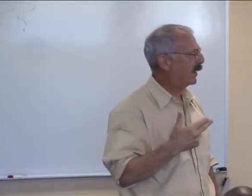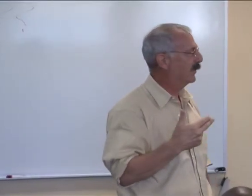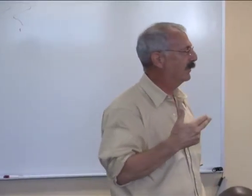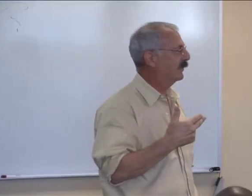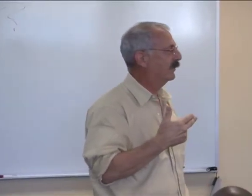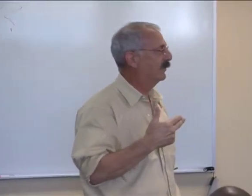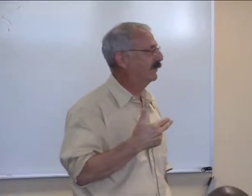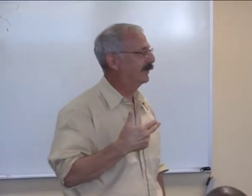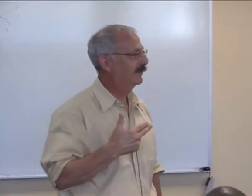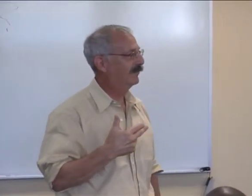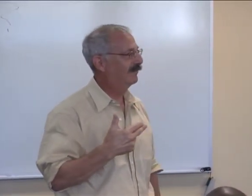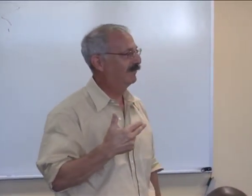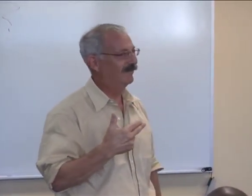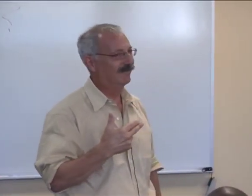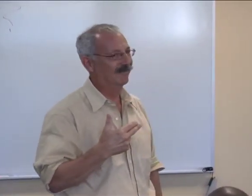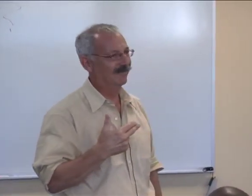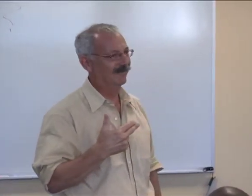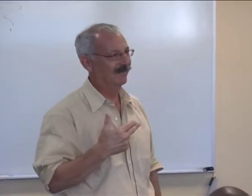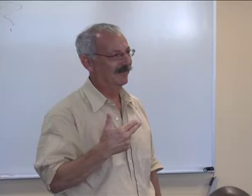loan back?